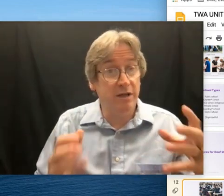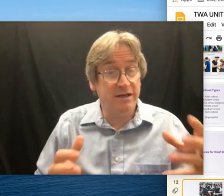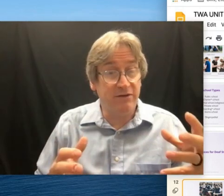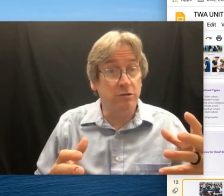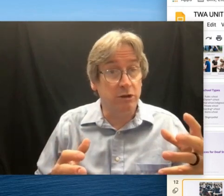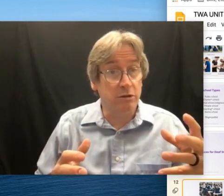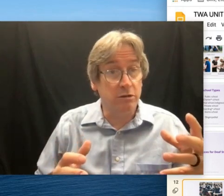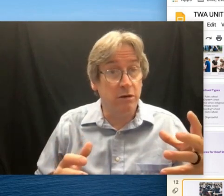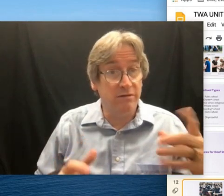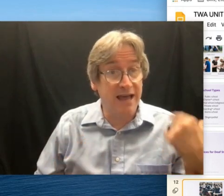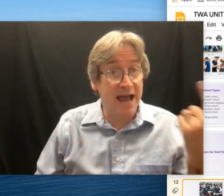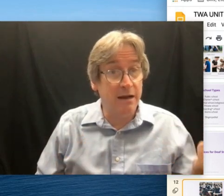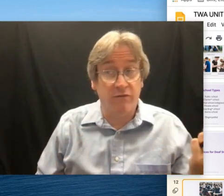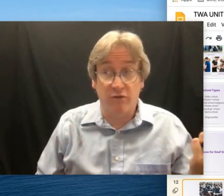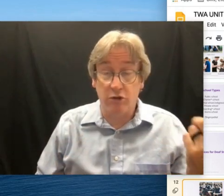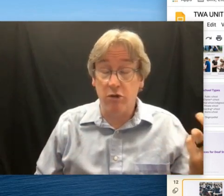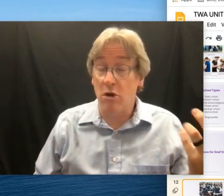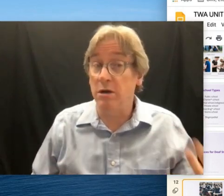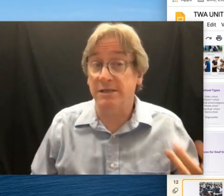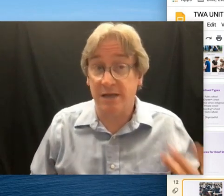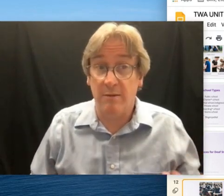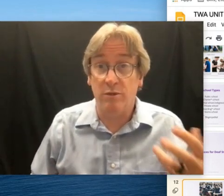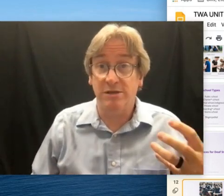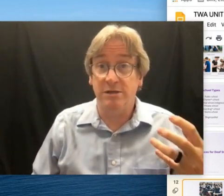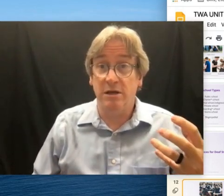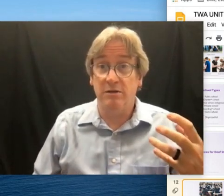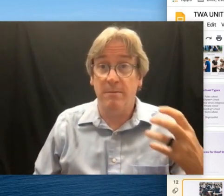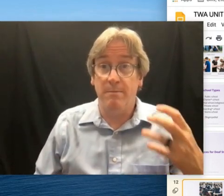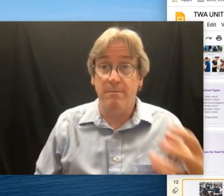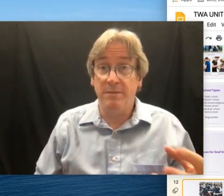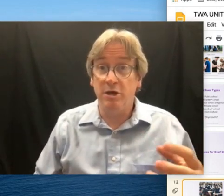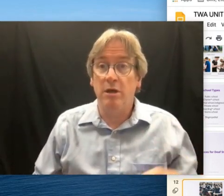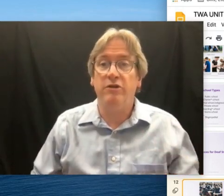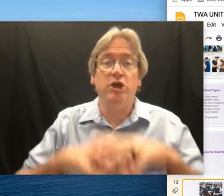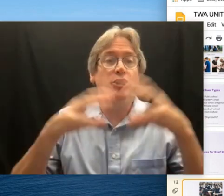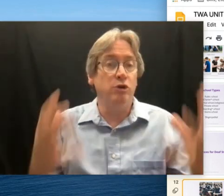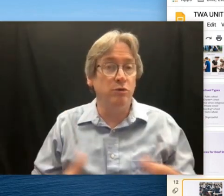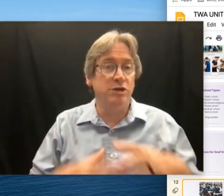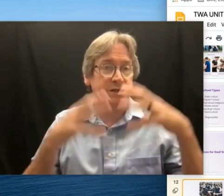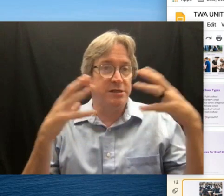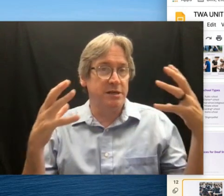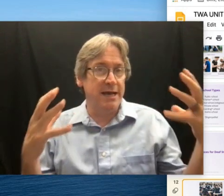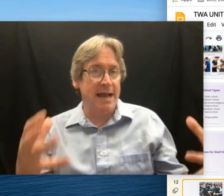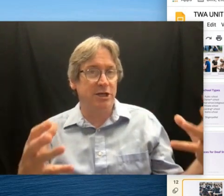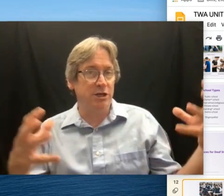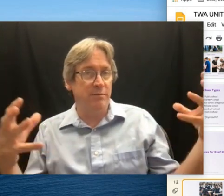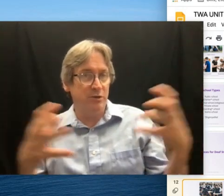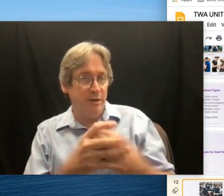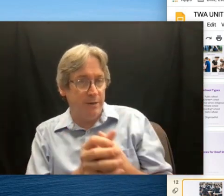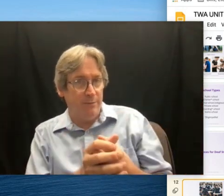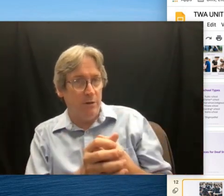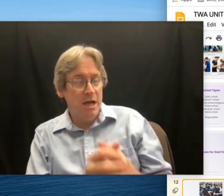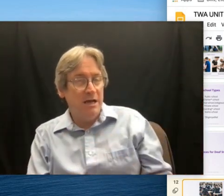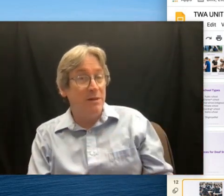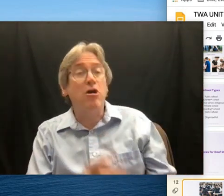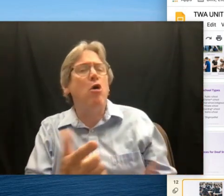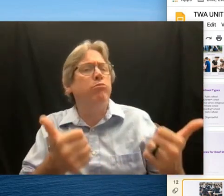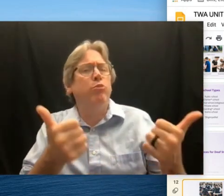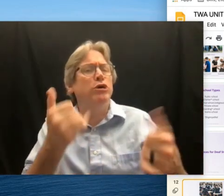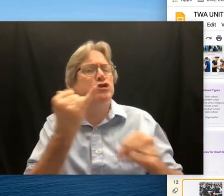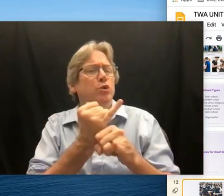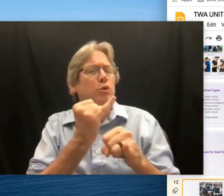And within deaf culture, that for the longest time was the hugest connection between people.